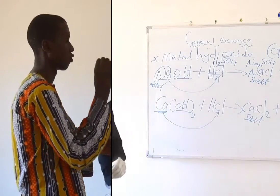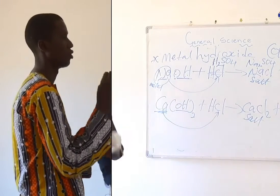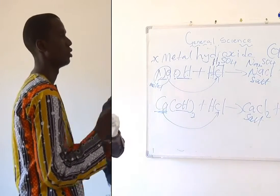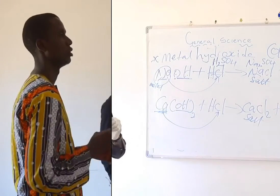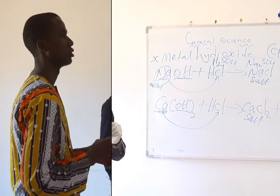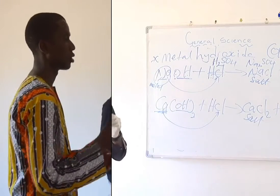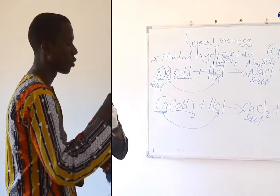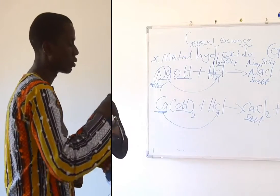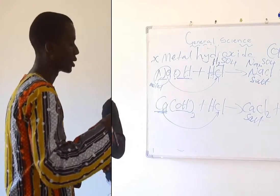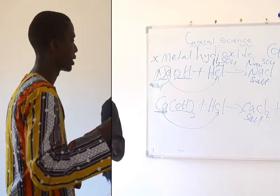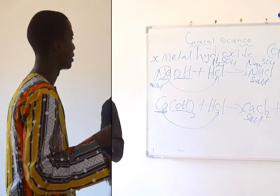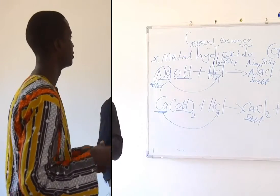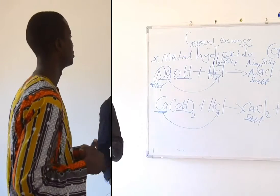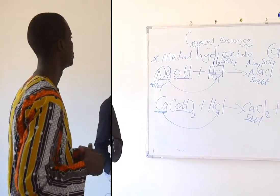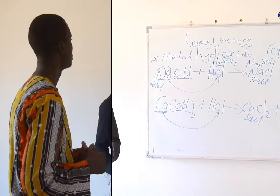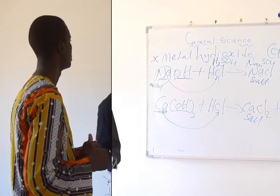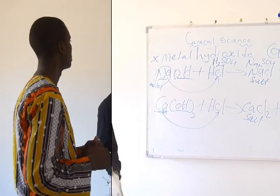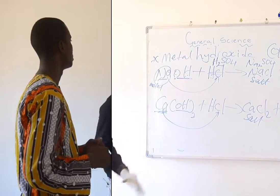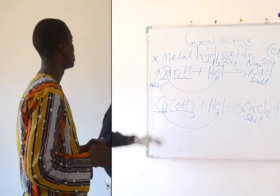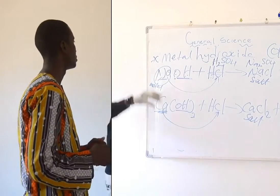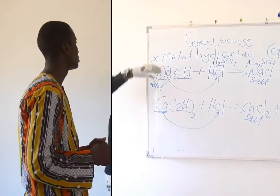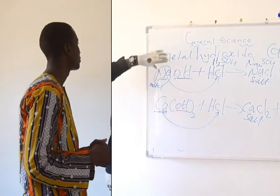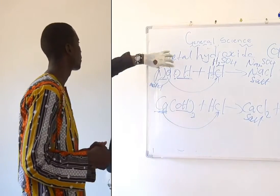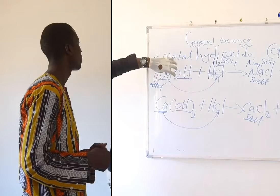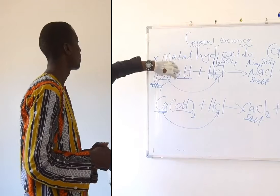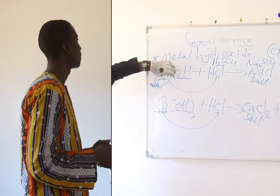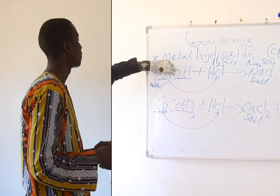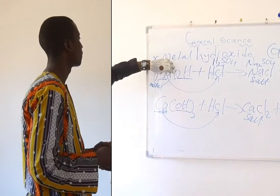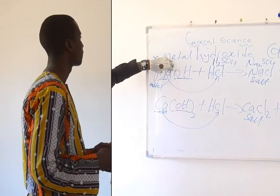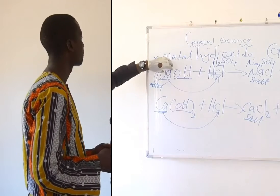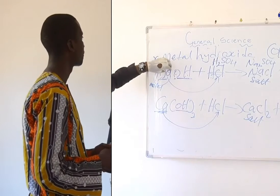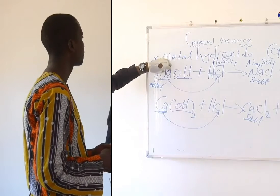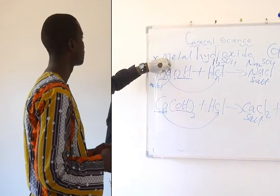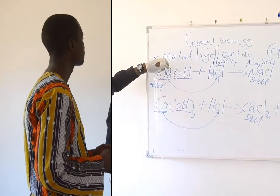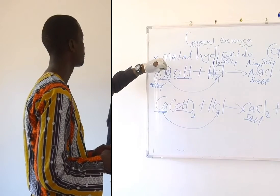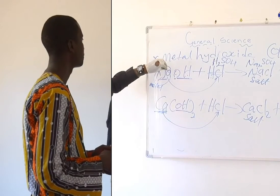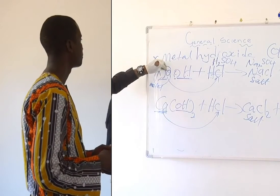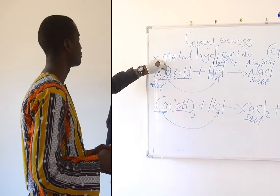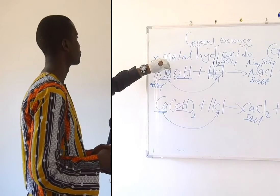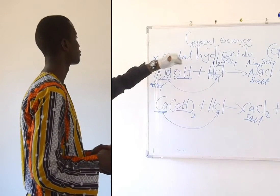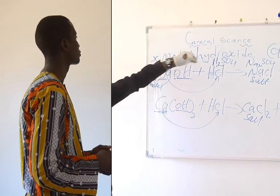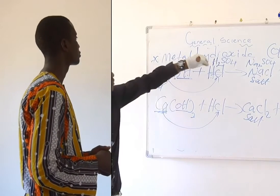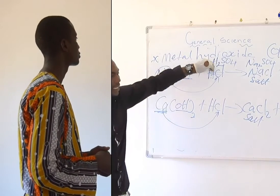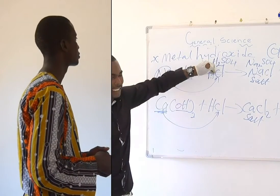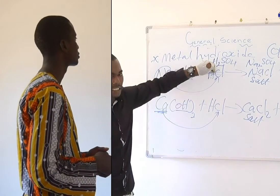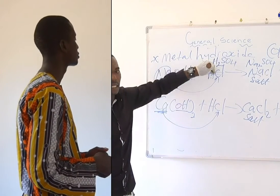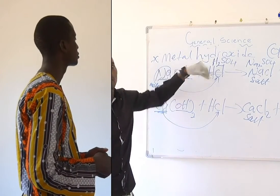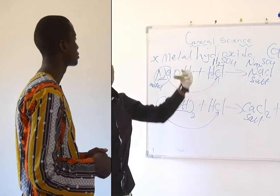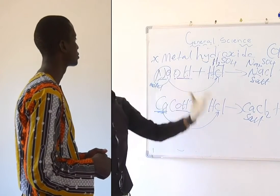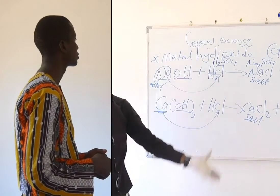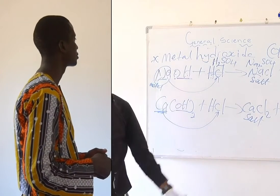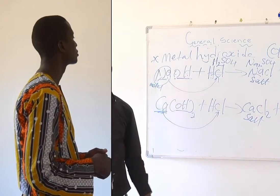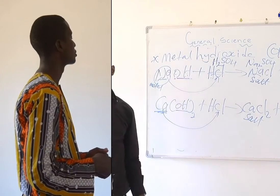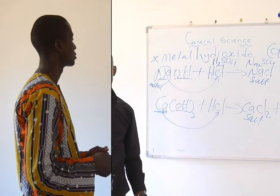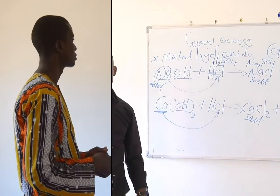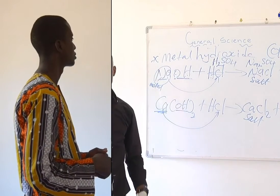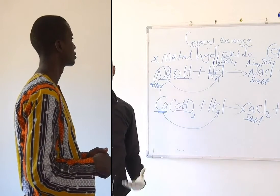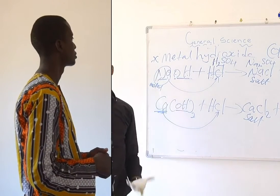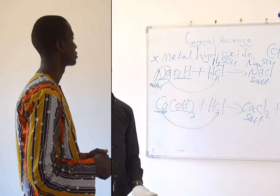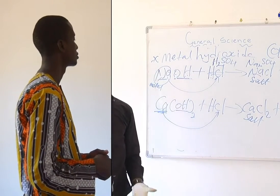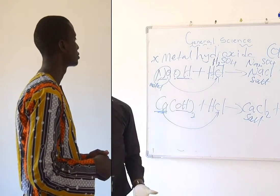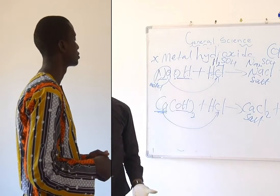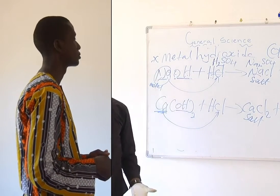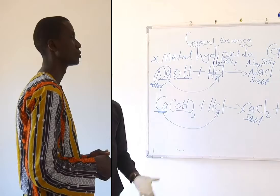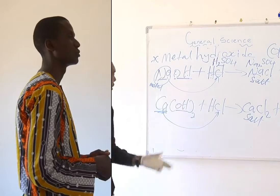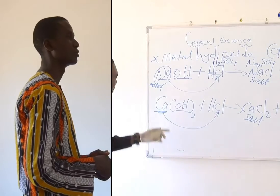salt or the exact type of salt made depend upon which metal hydroxide you use and which acid you use. Is